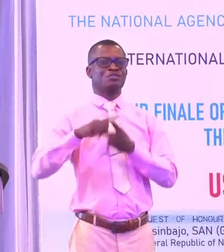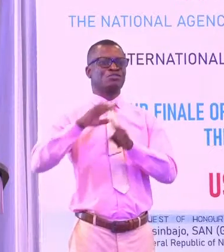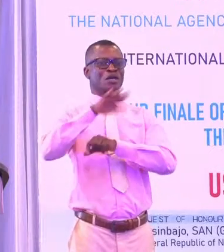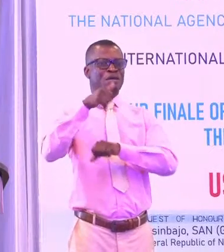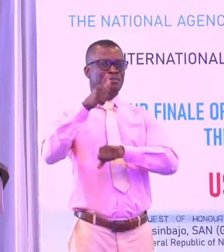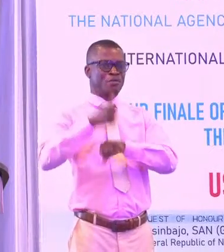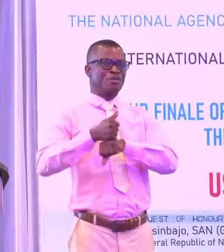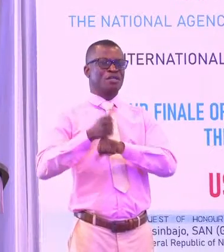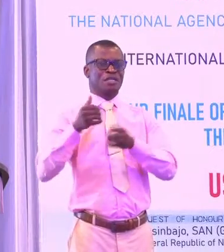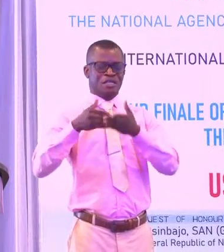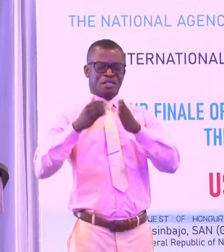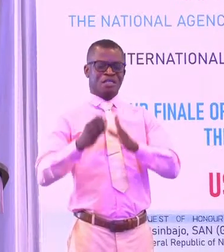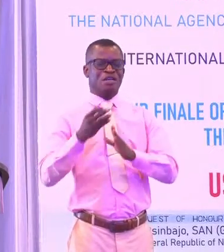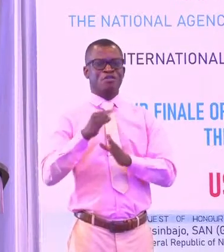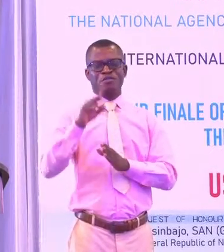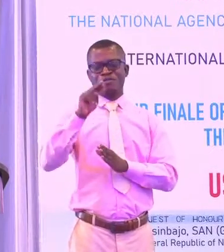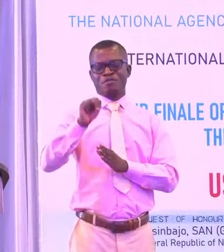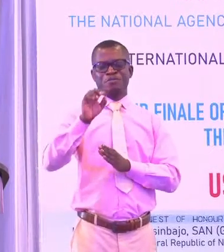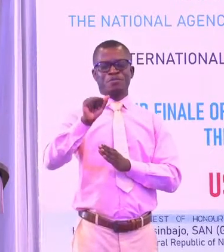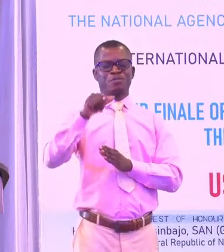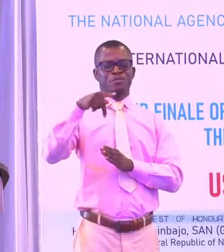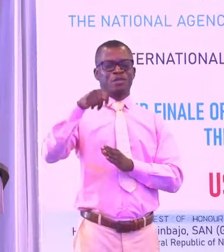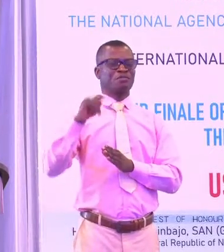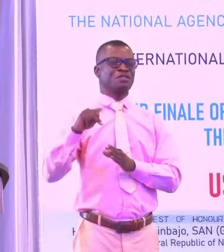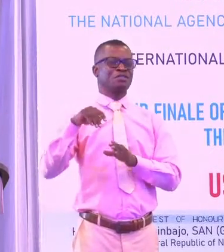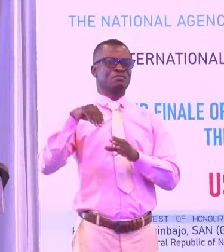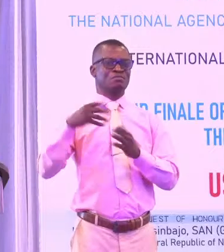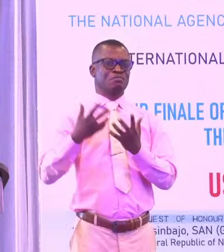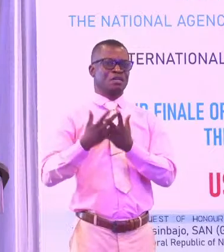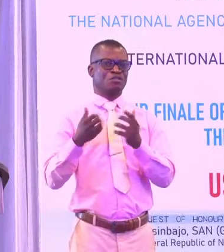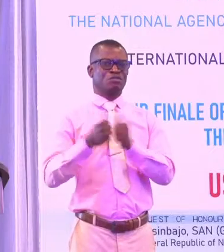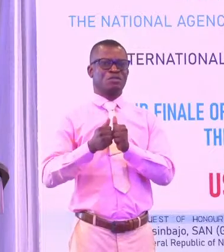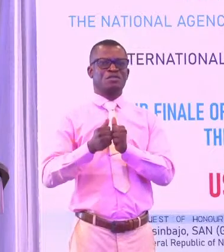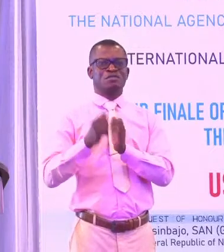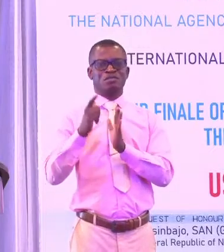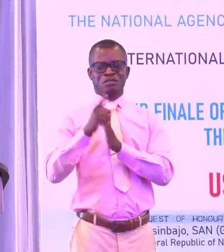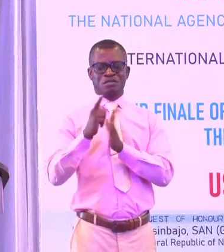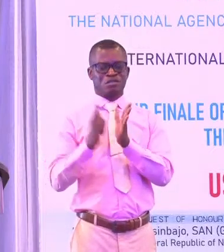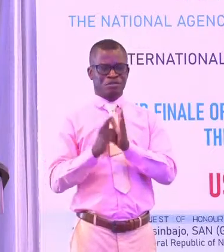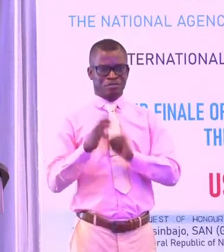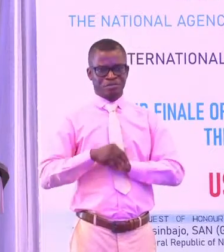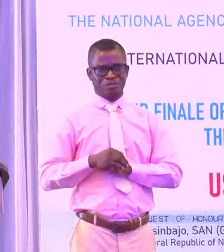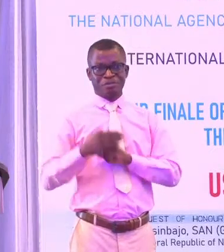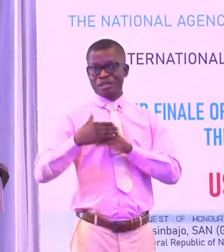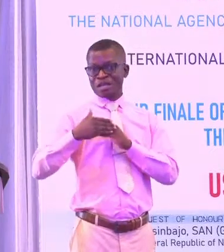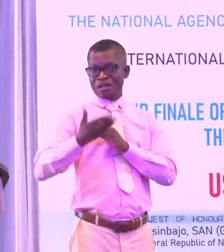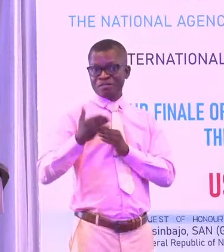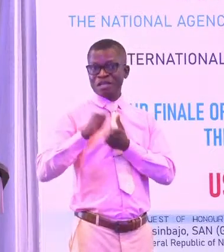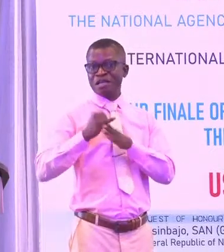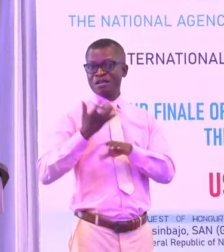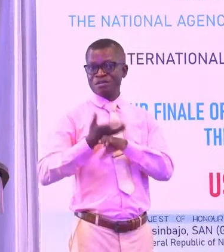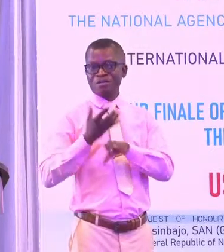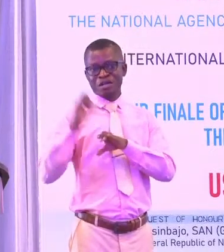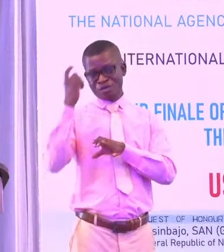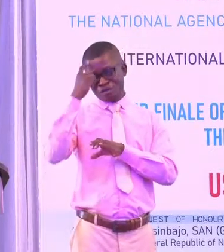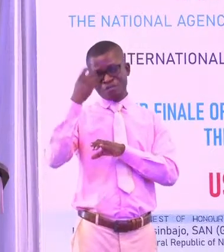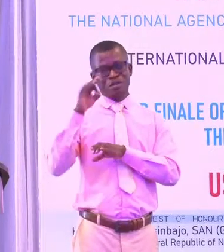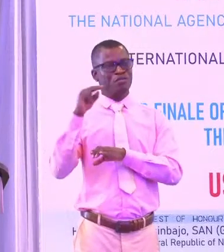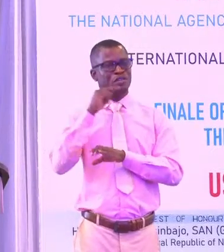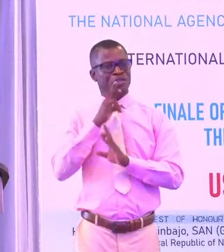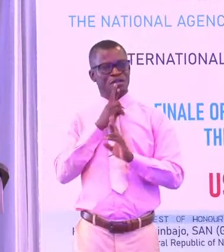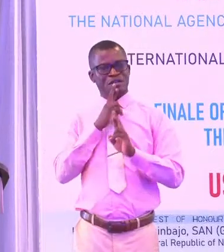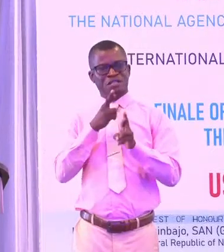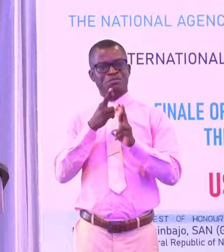leadership for NAPTIP in line with the provisions of the NAPTIP Act. Shortly after this request, the government of Nigeria